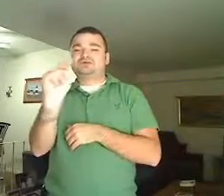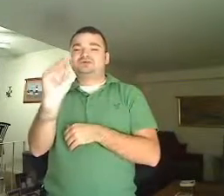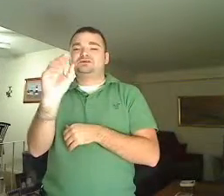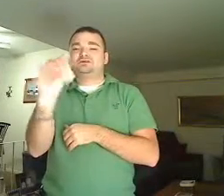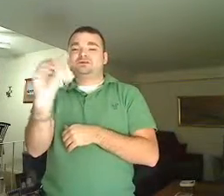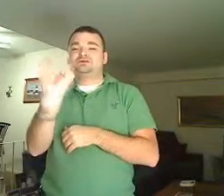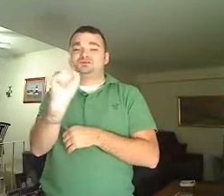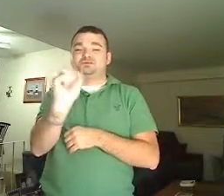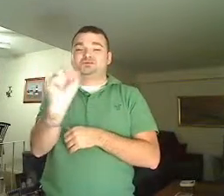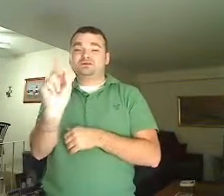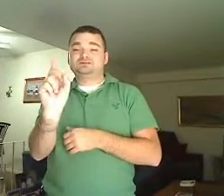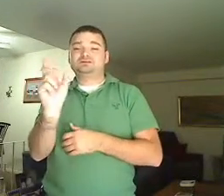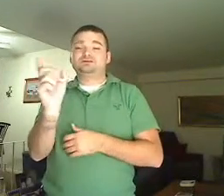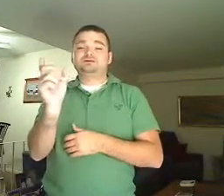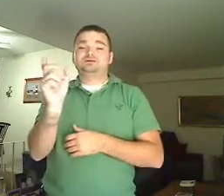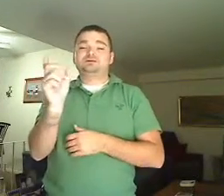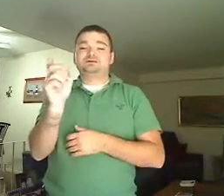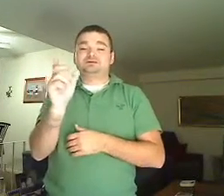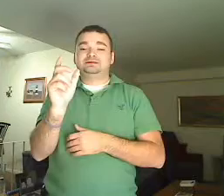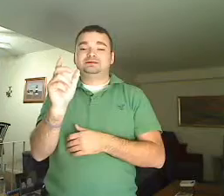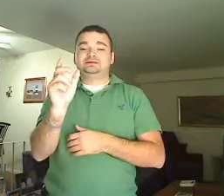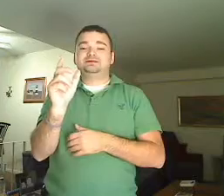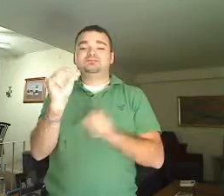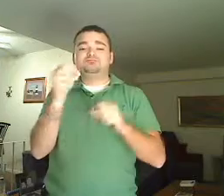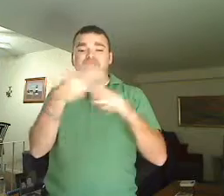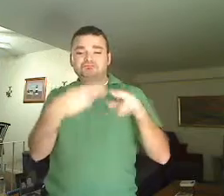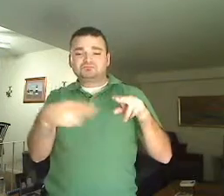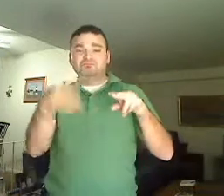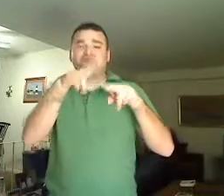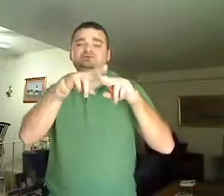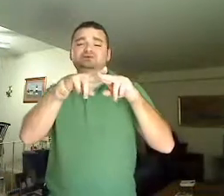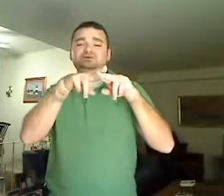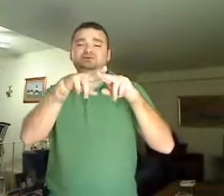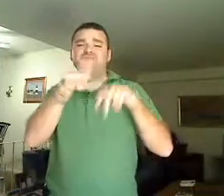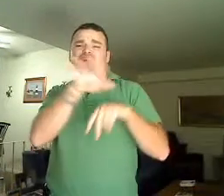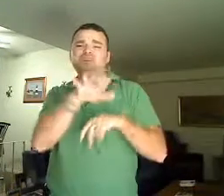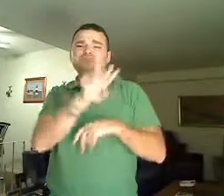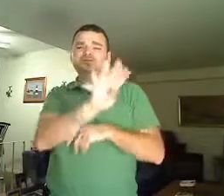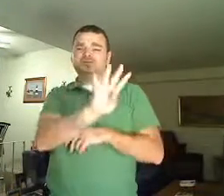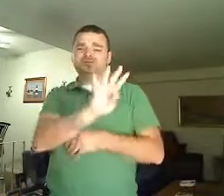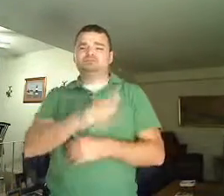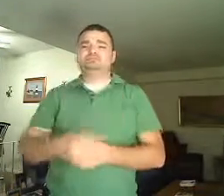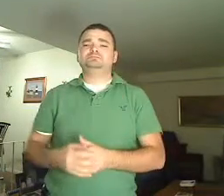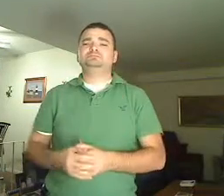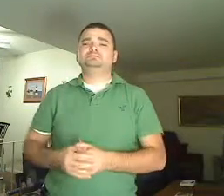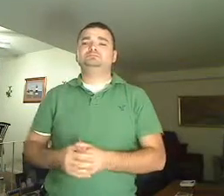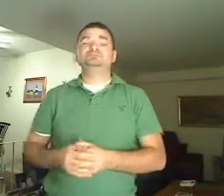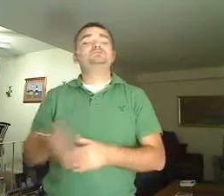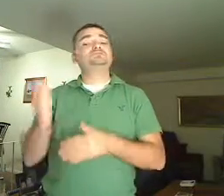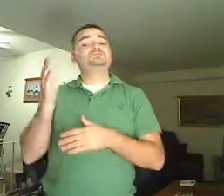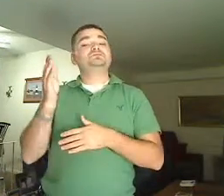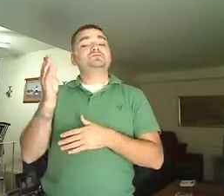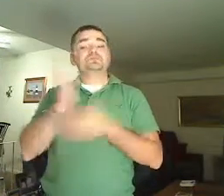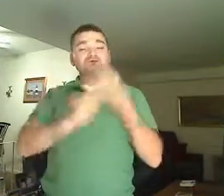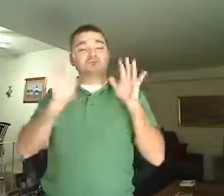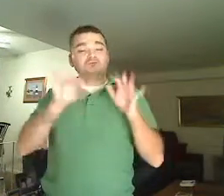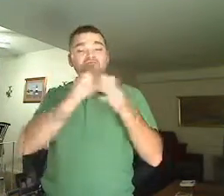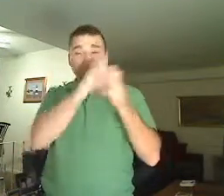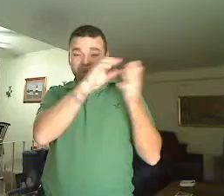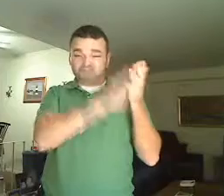dioxide, the acidity can increase to a pH value of around 4. Some rain has even been recorded as being a pH